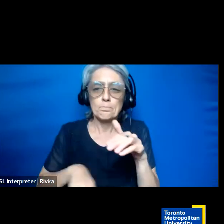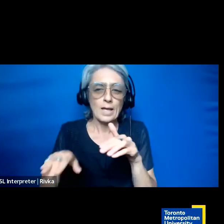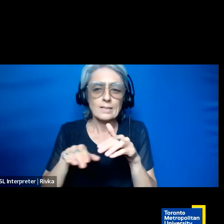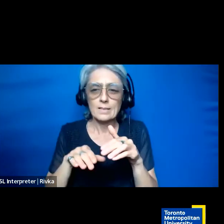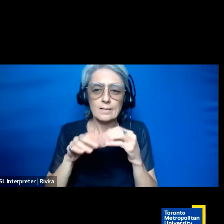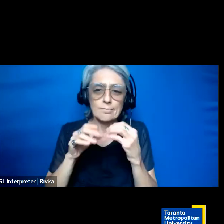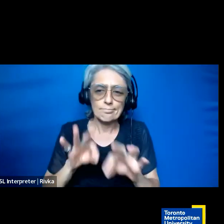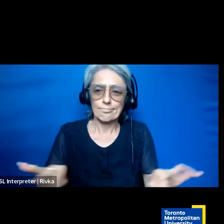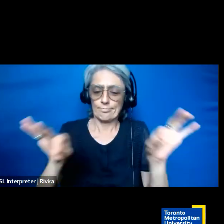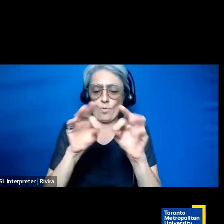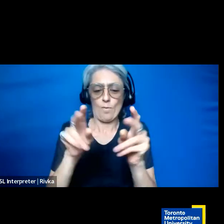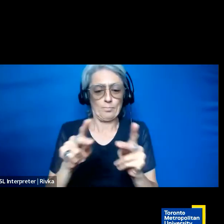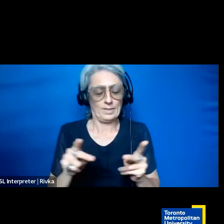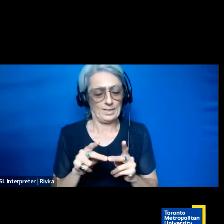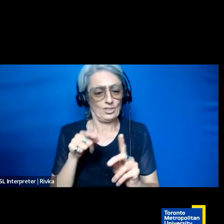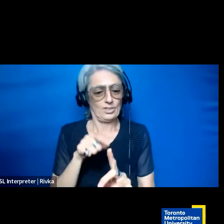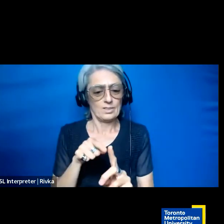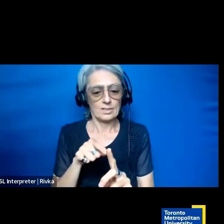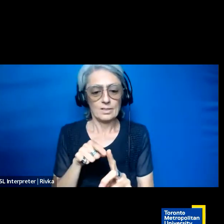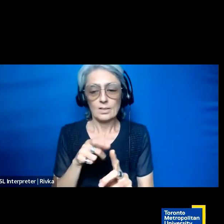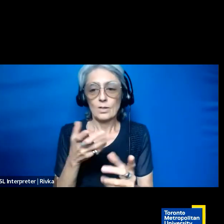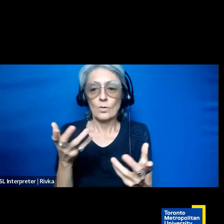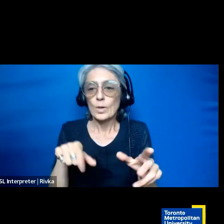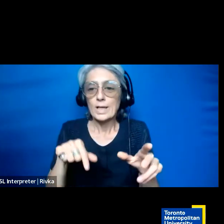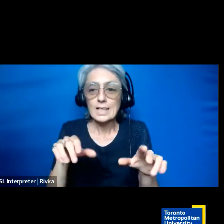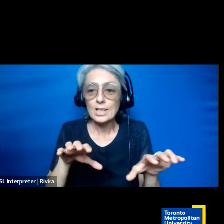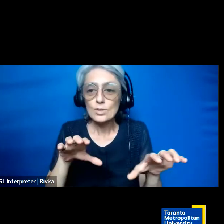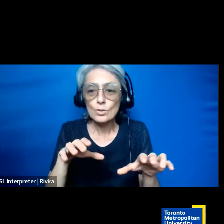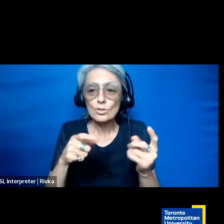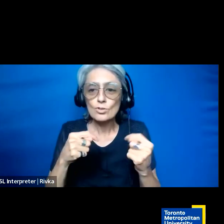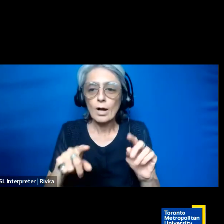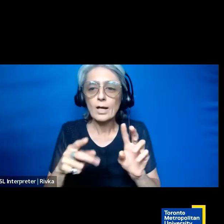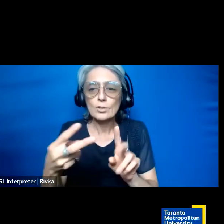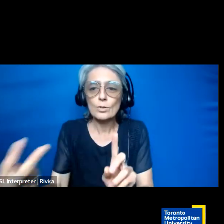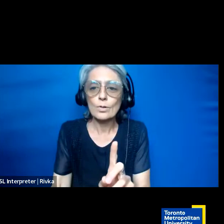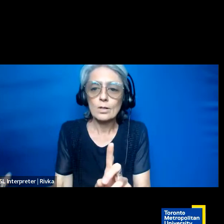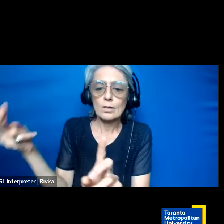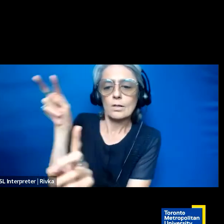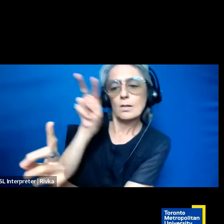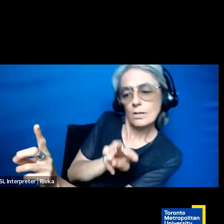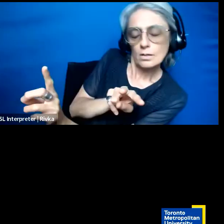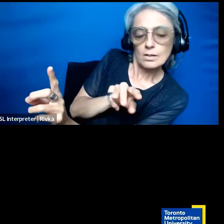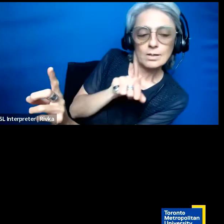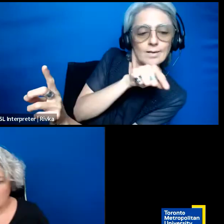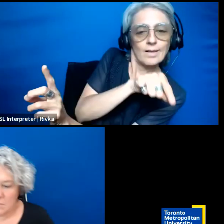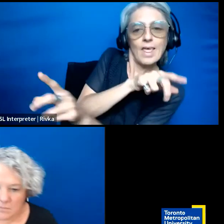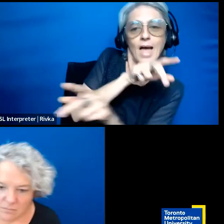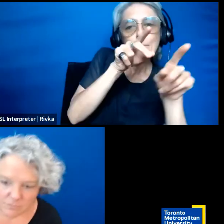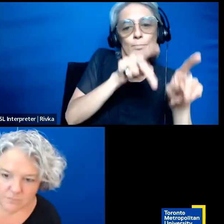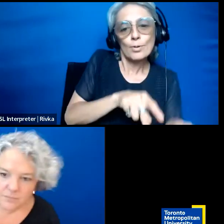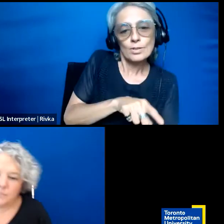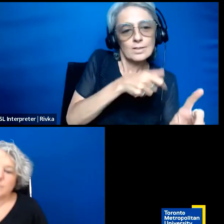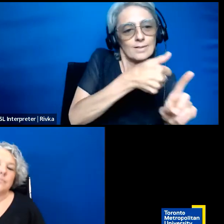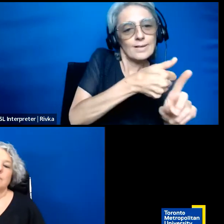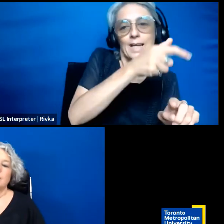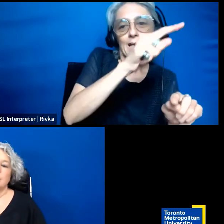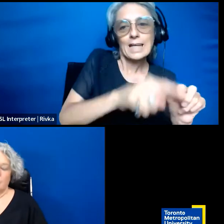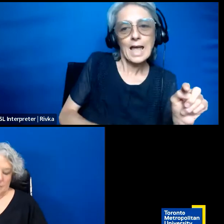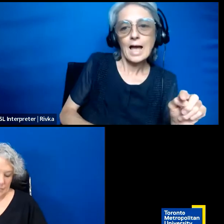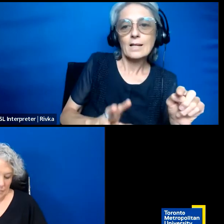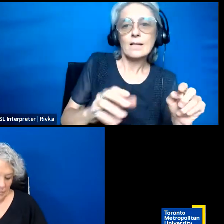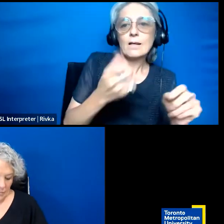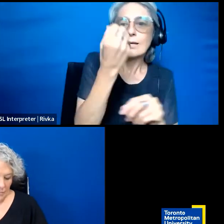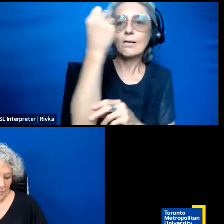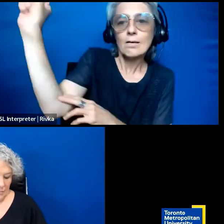is try to put ourselves in the position of someone who cannot speak truth to power. How do